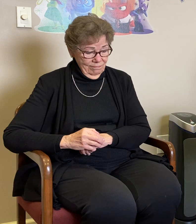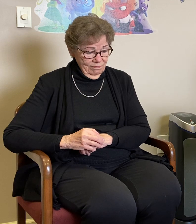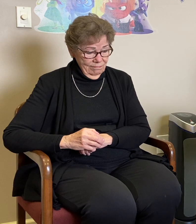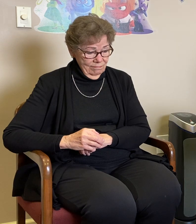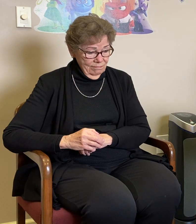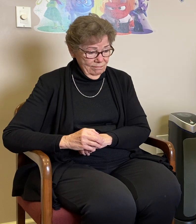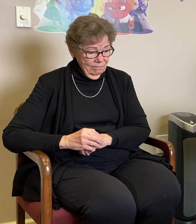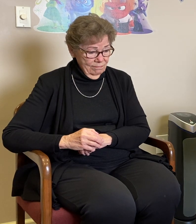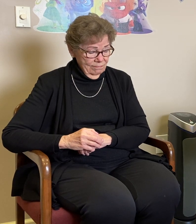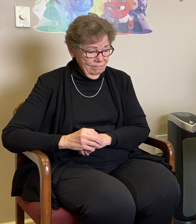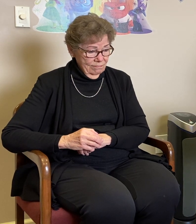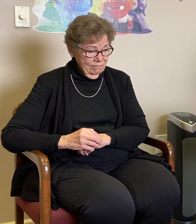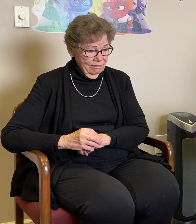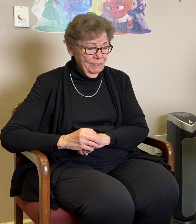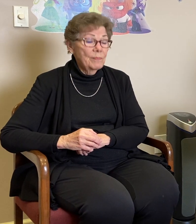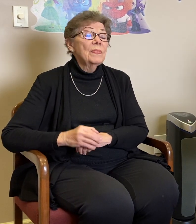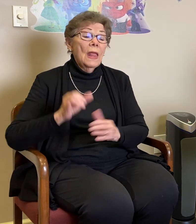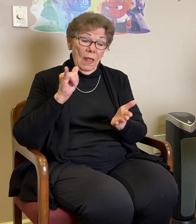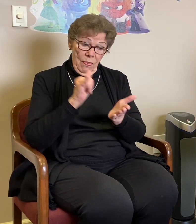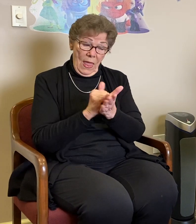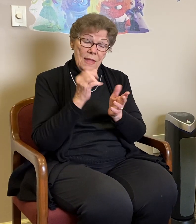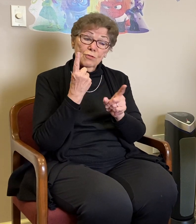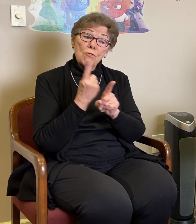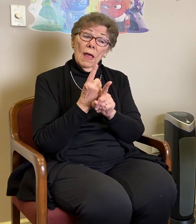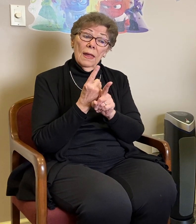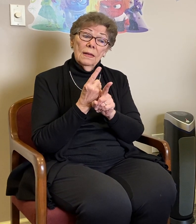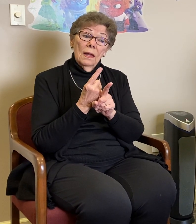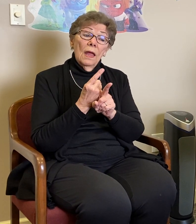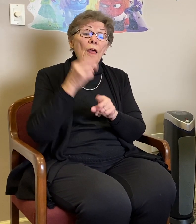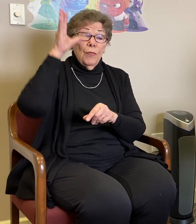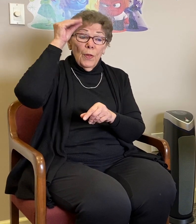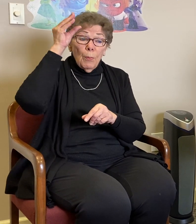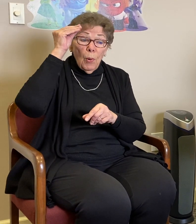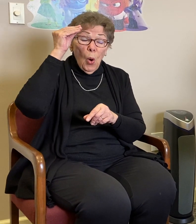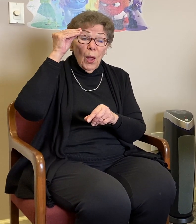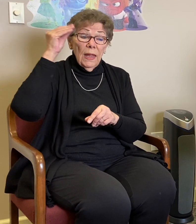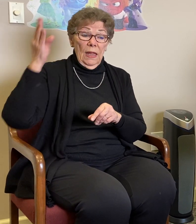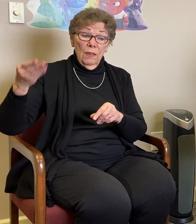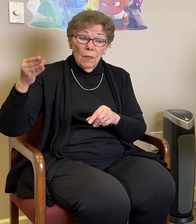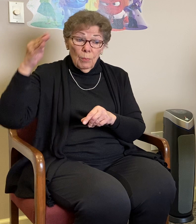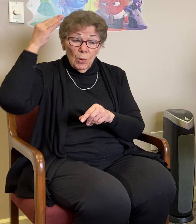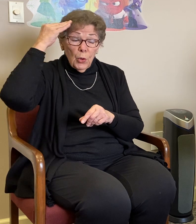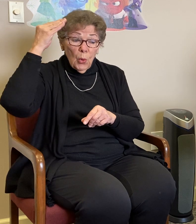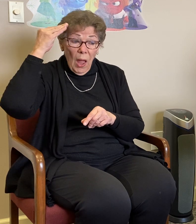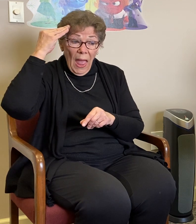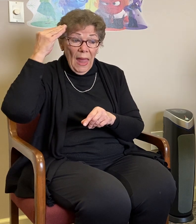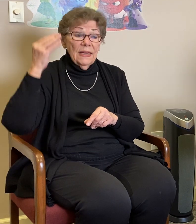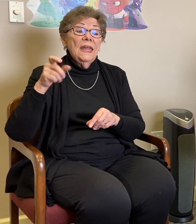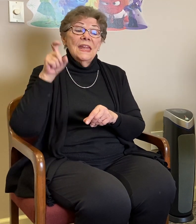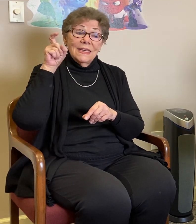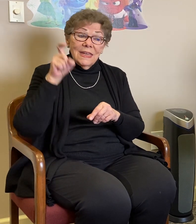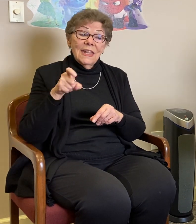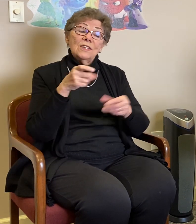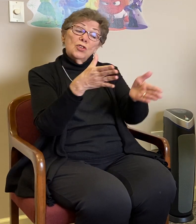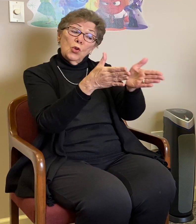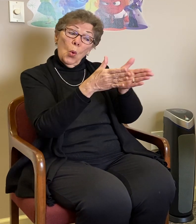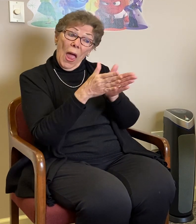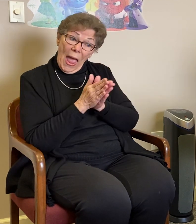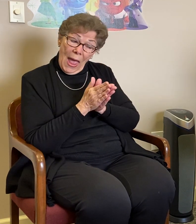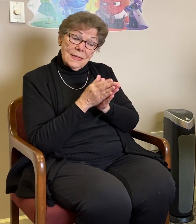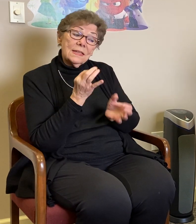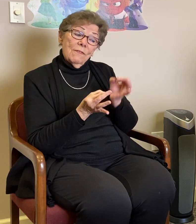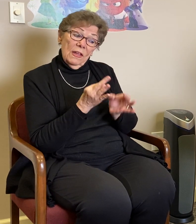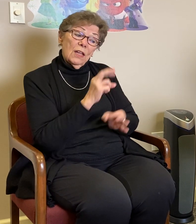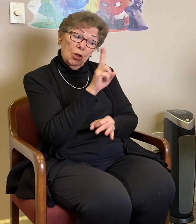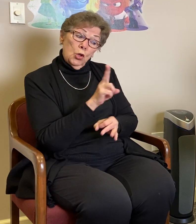That's right. The boy in the blue hat needs to ask if he can use